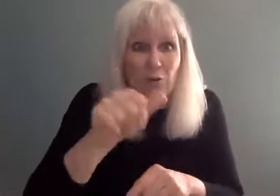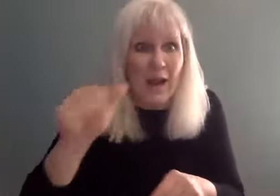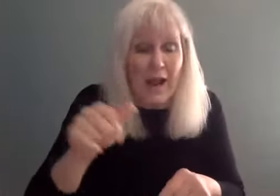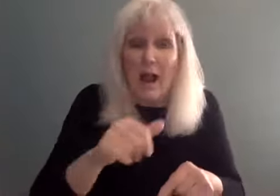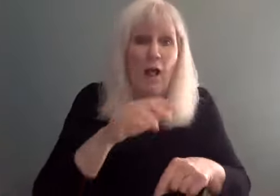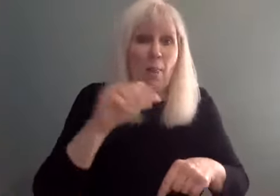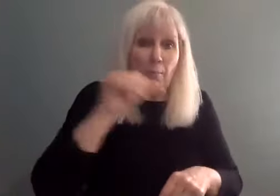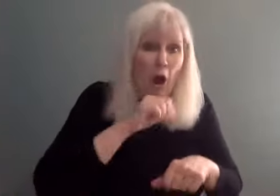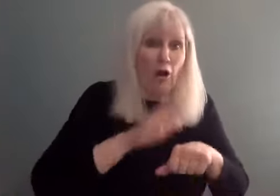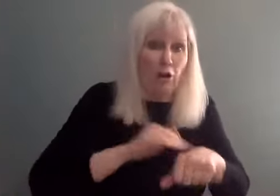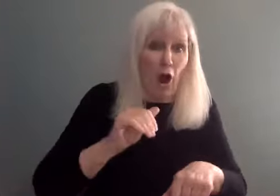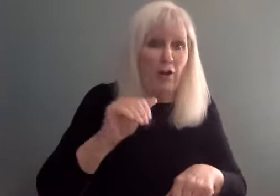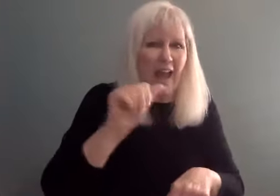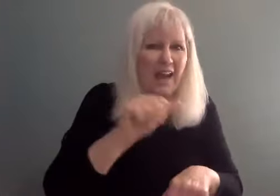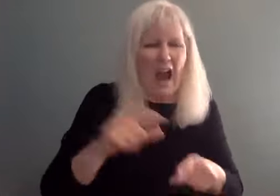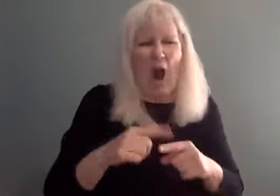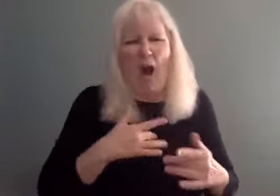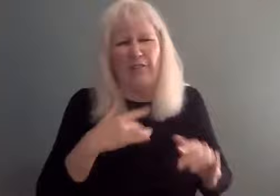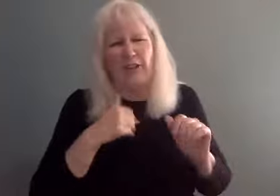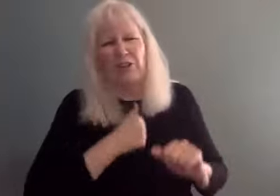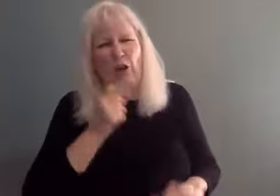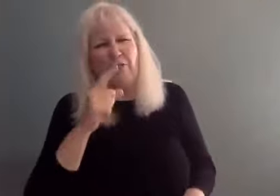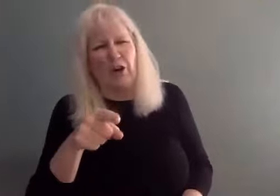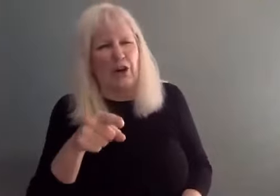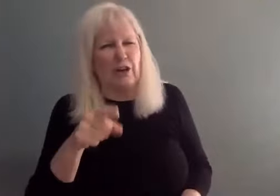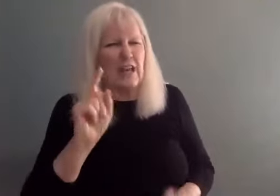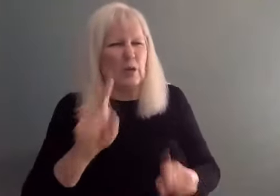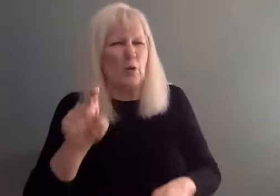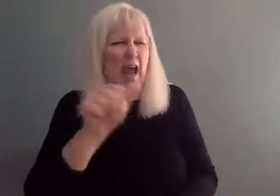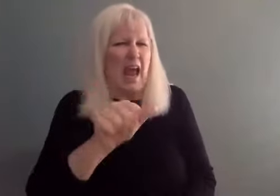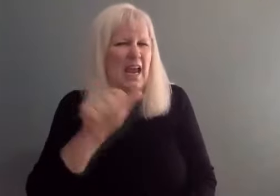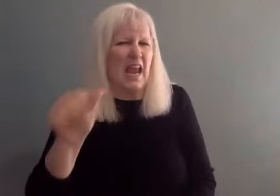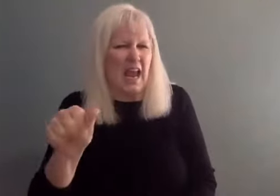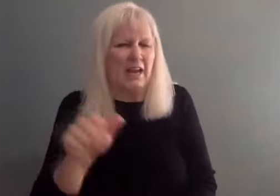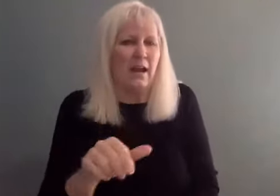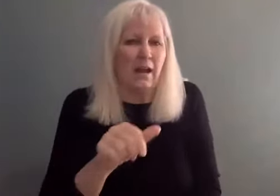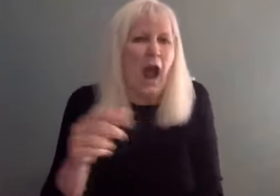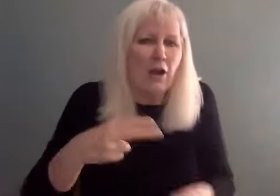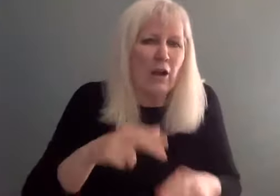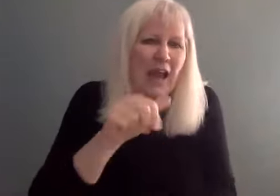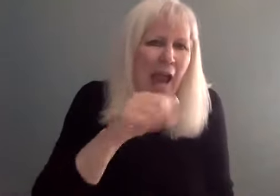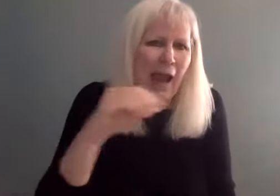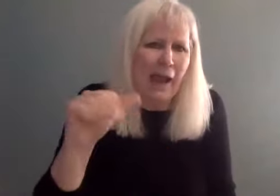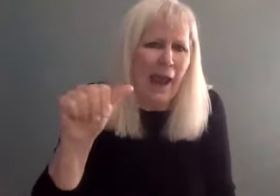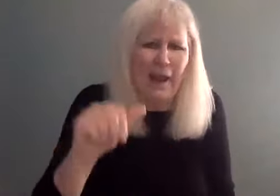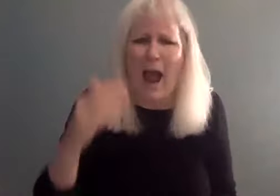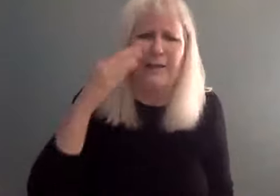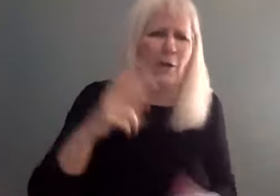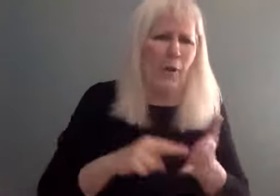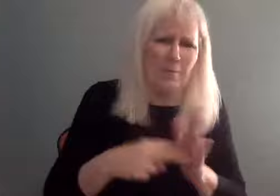to A&A. And her number was there, and she was always nice to me. So I called her, and she had known what had happened to me. And she said, I